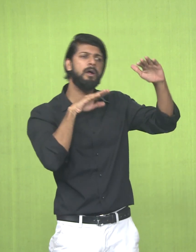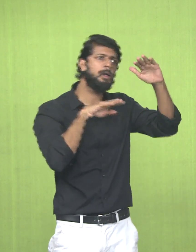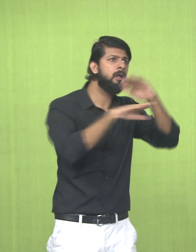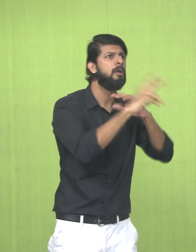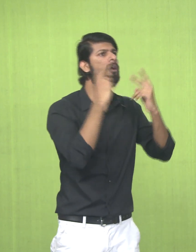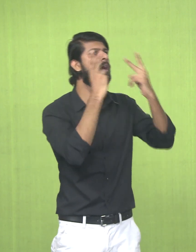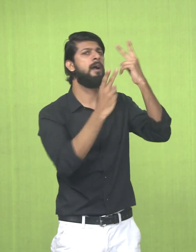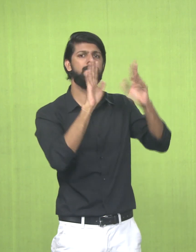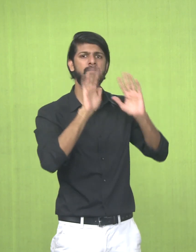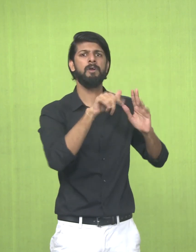others